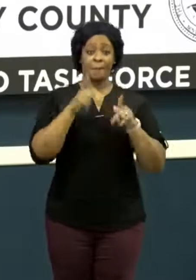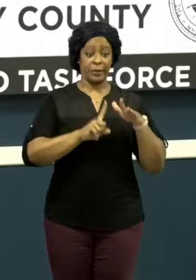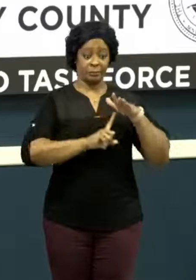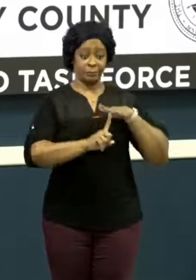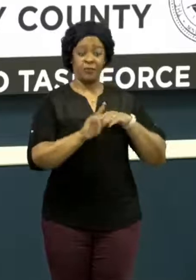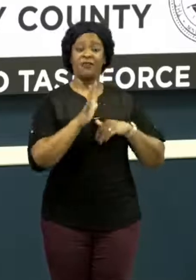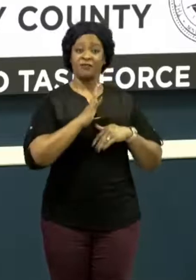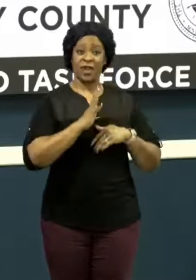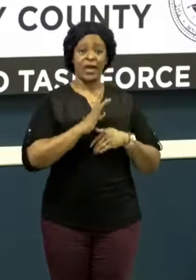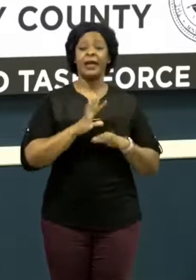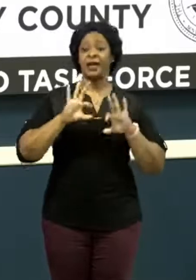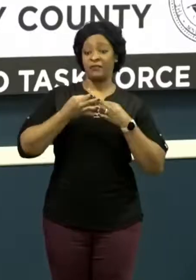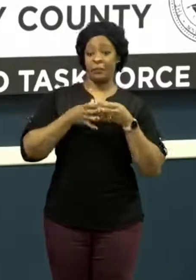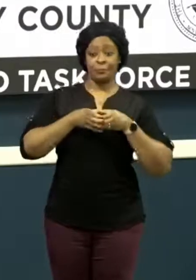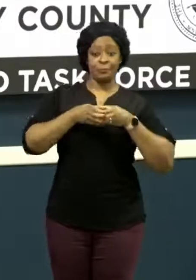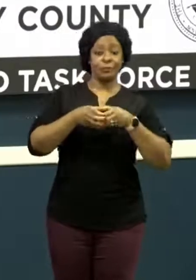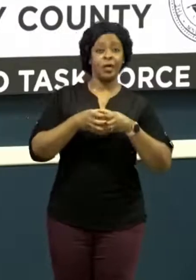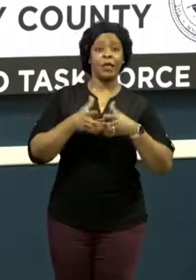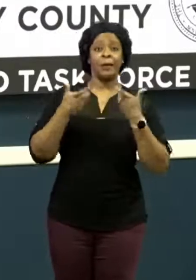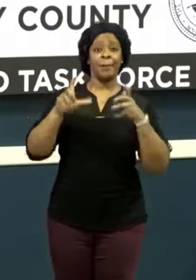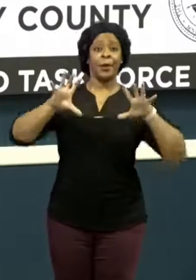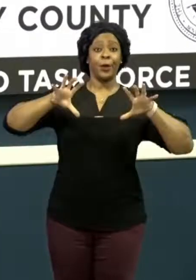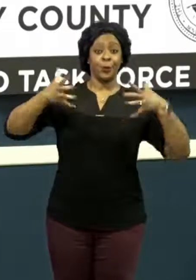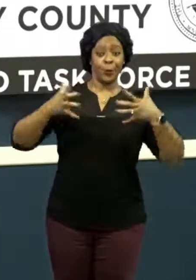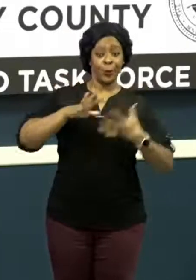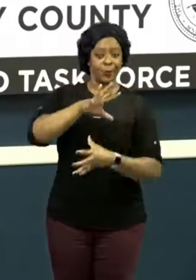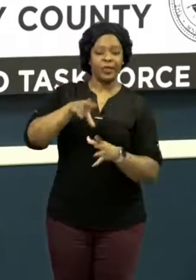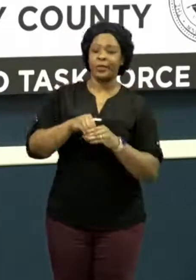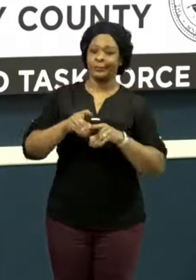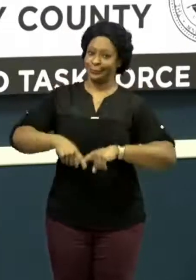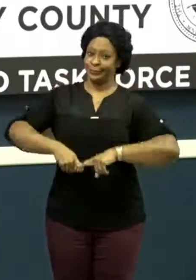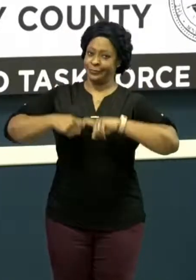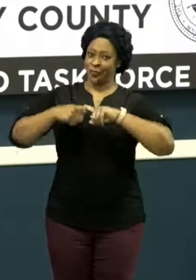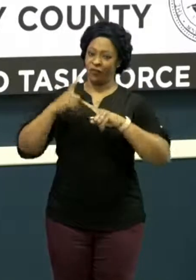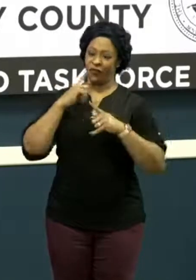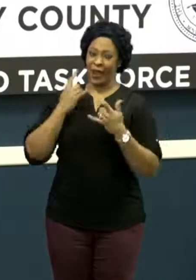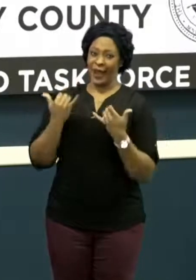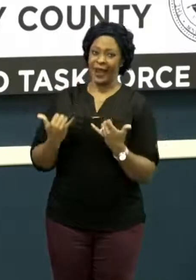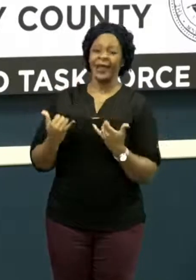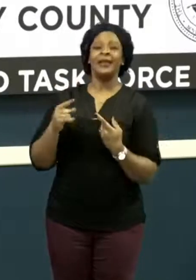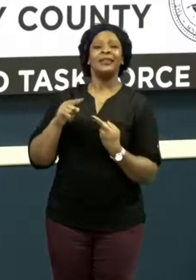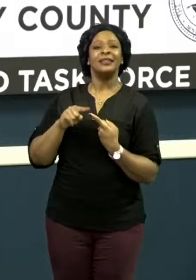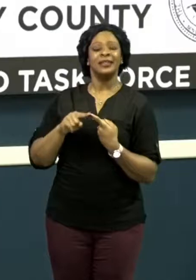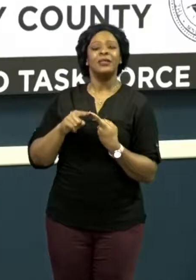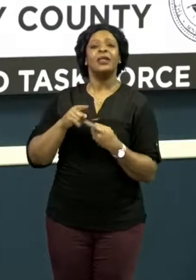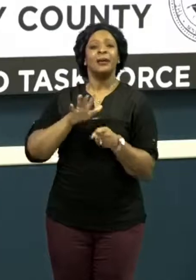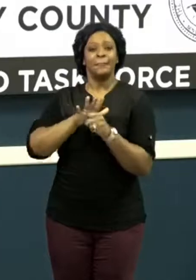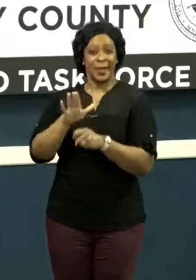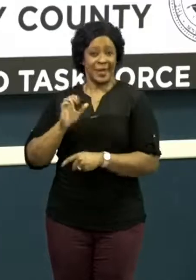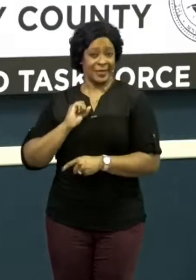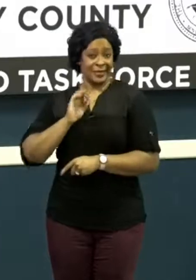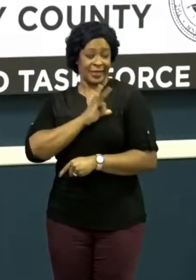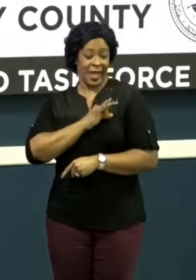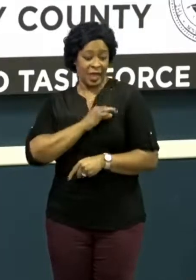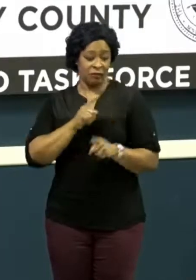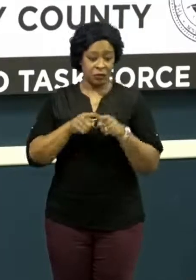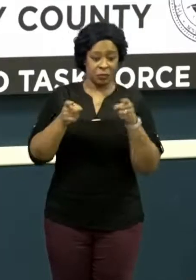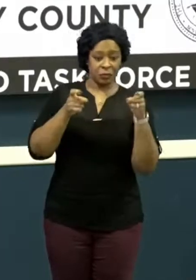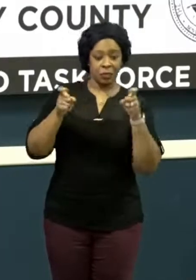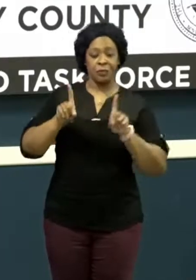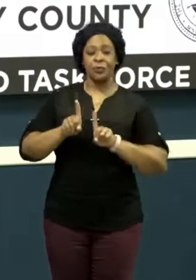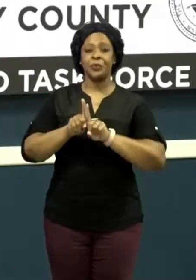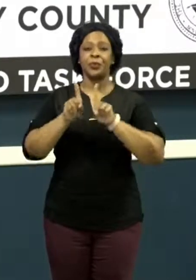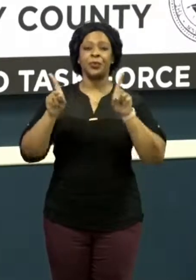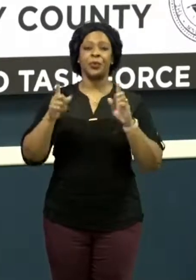you and your family can go, but the group participation has been suspended until we have sufficient staff to ensure social